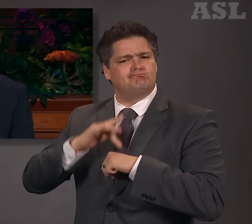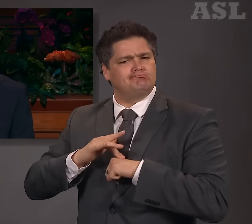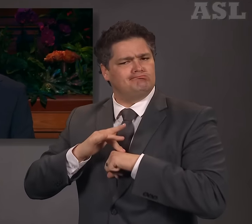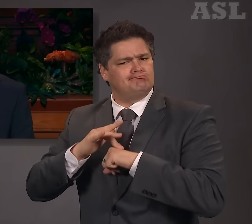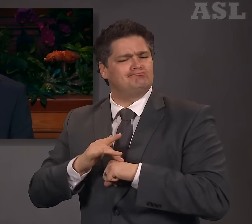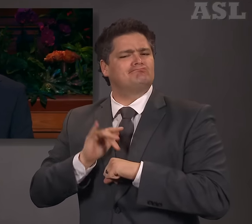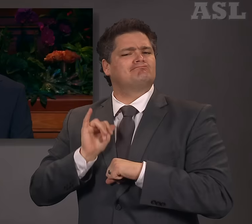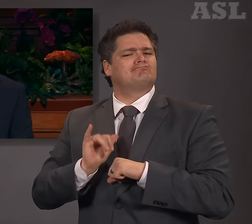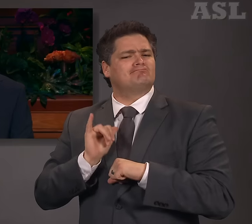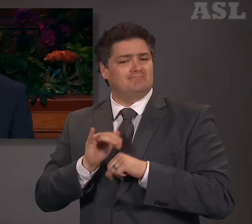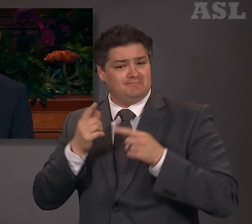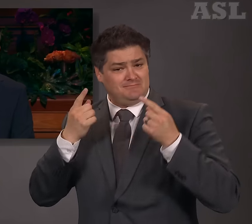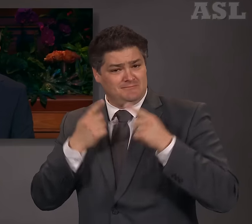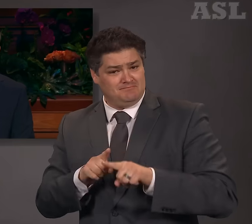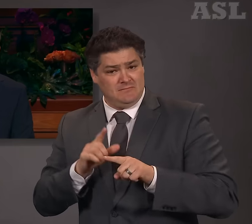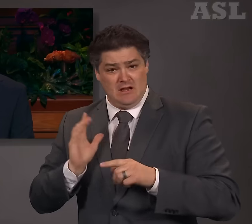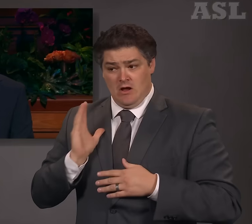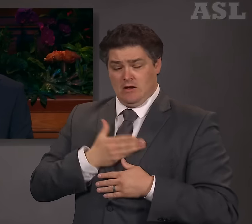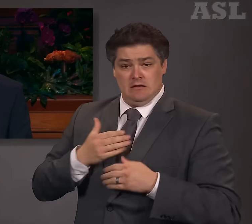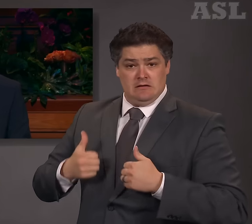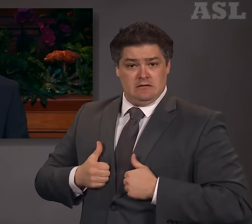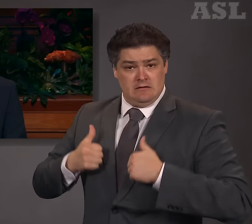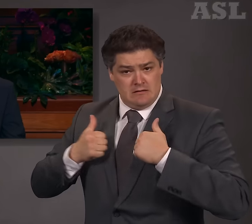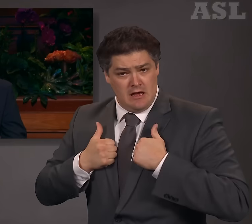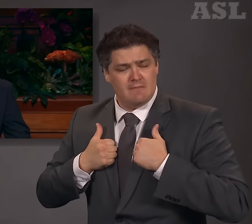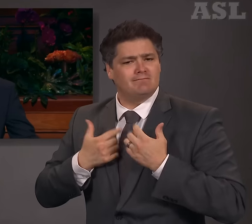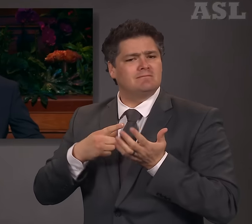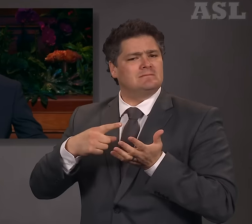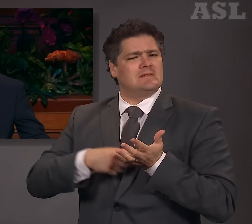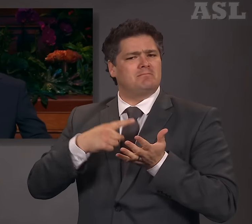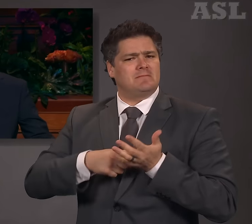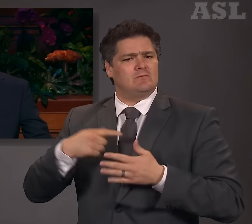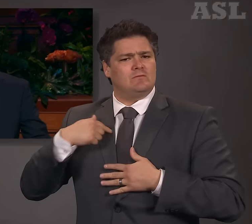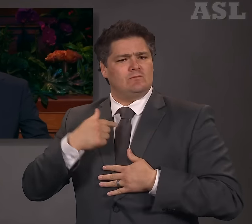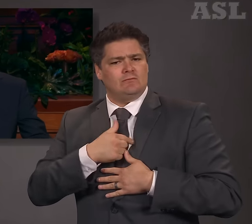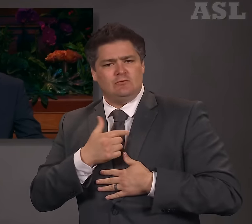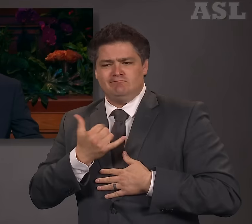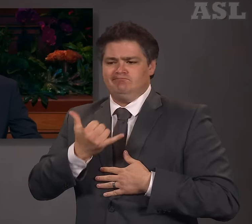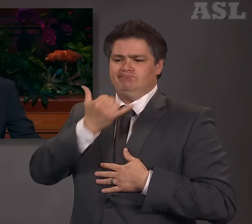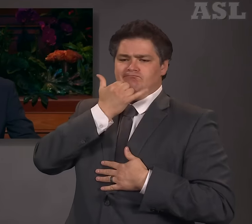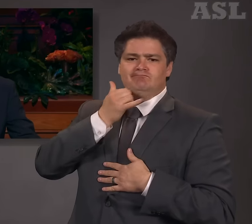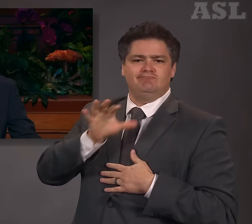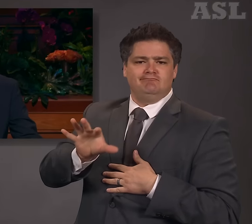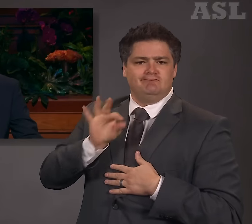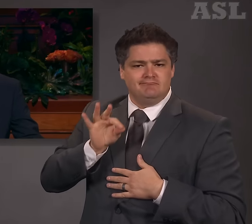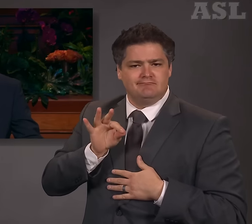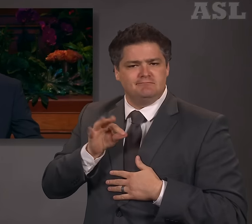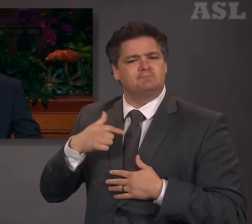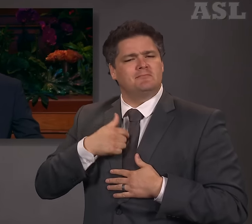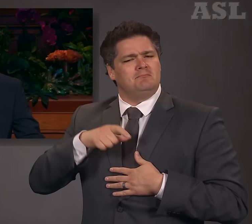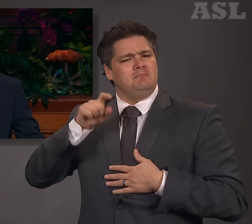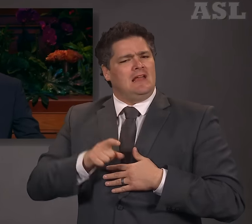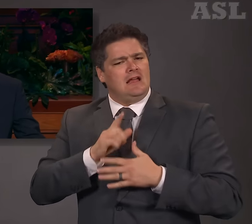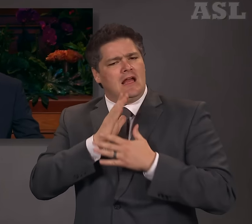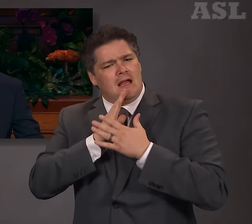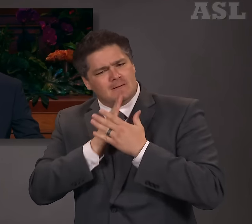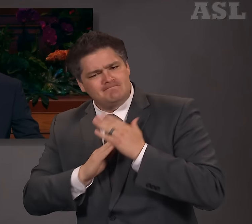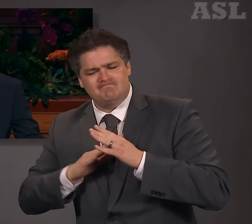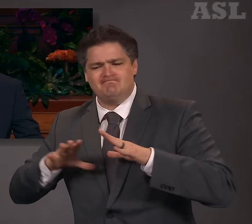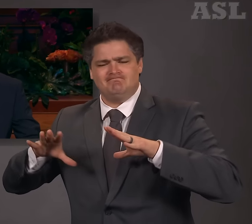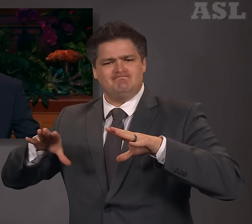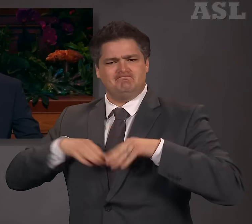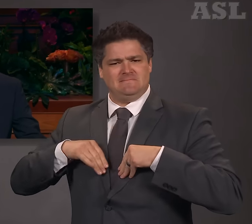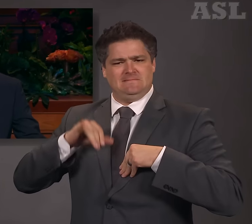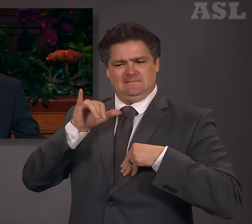attention to the navigation system. This experience caused me to think about how in our lives